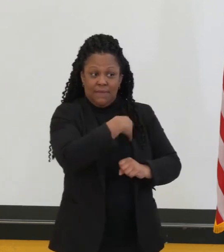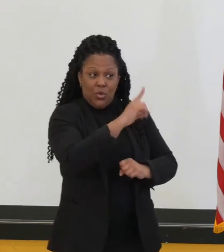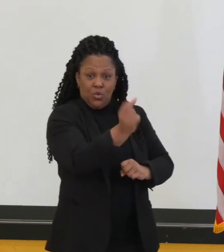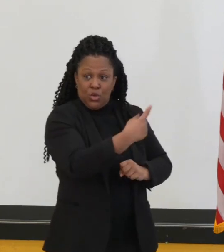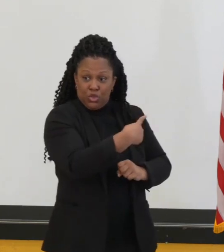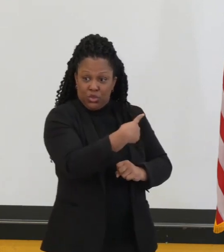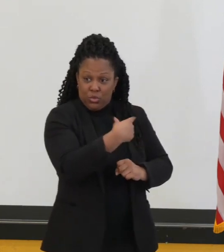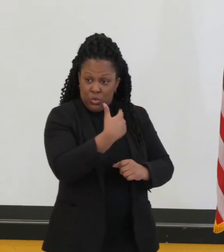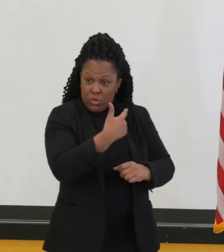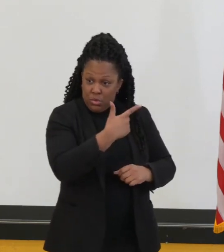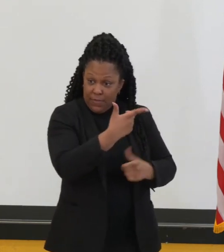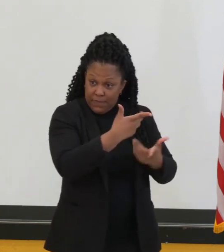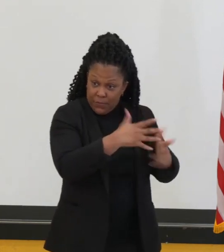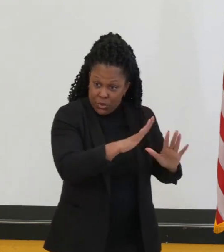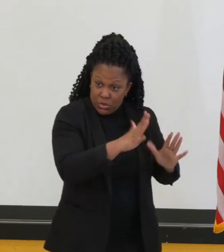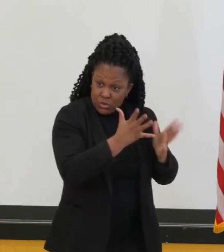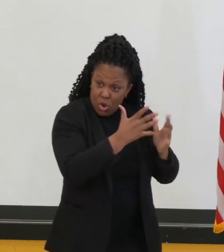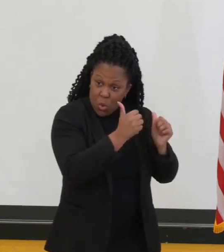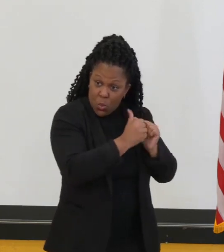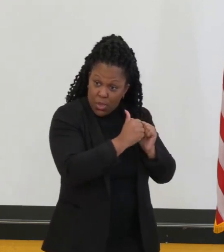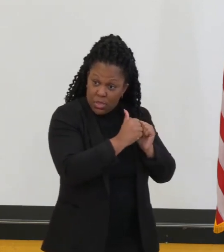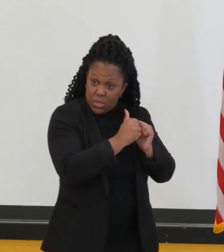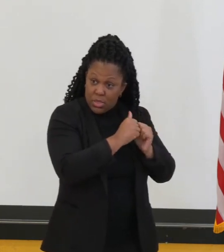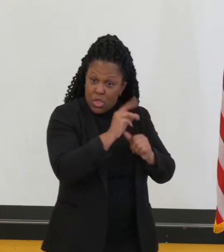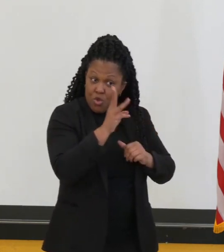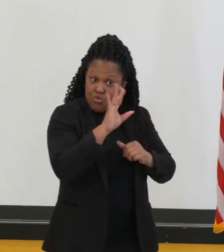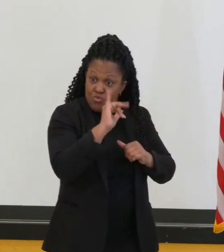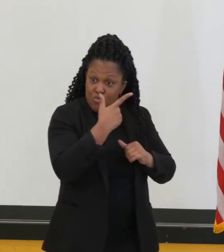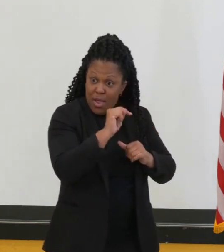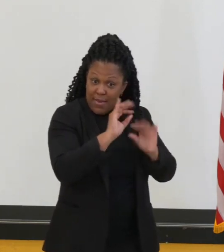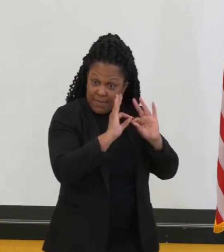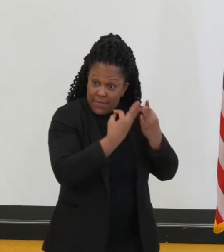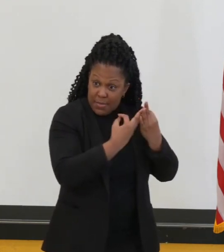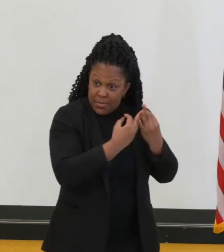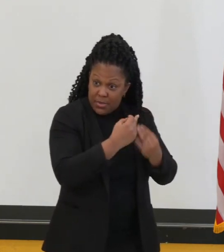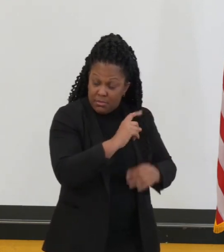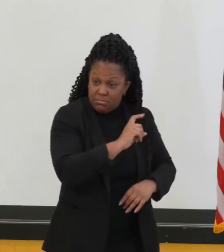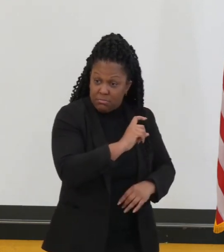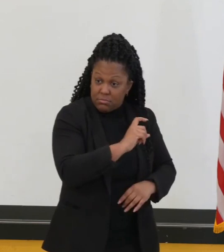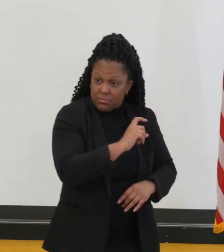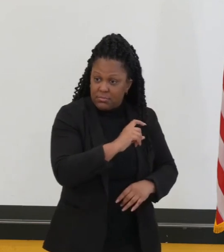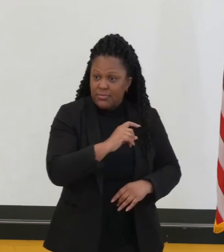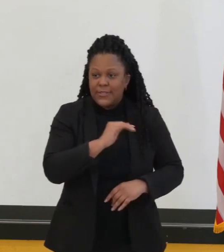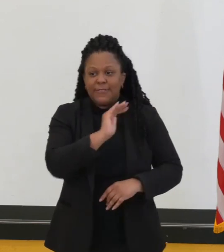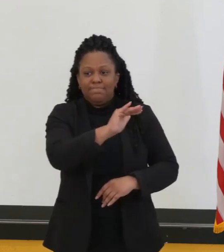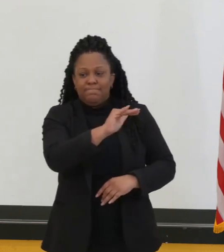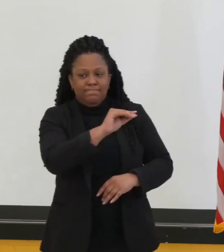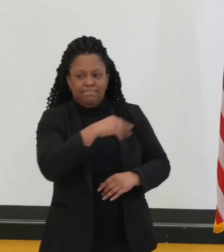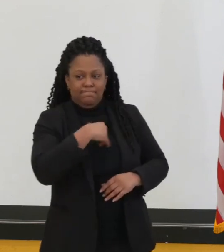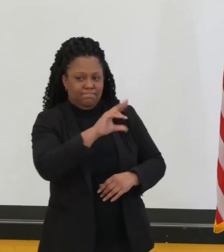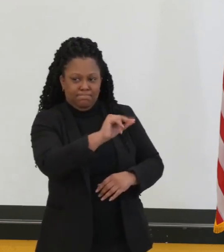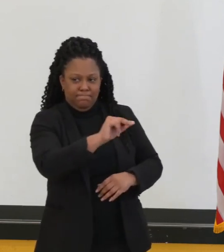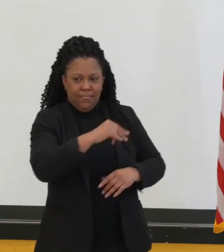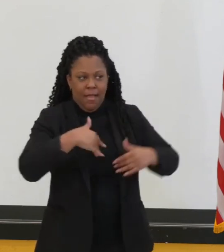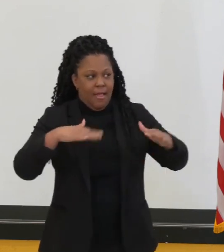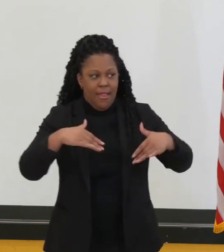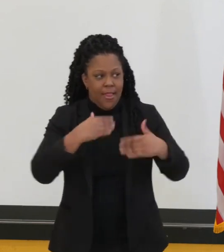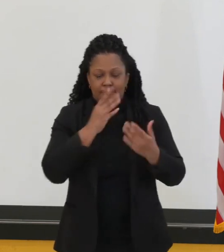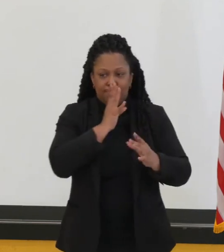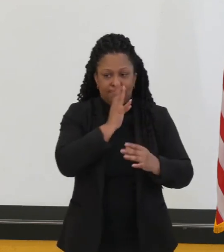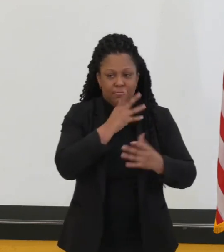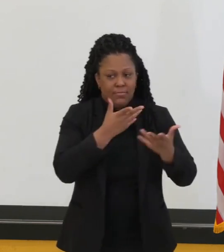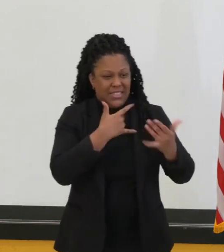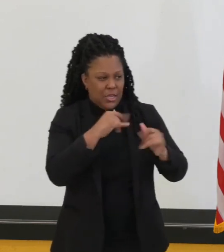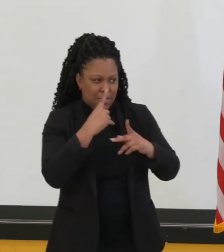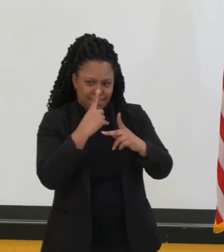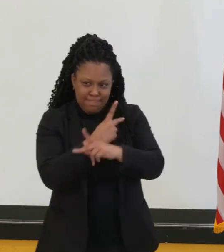Pardon me? Have you spoken to the Wright family yet? I have not yet spoken to them. That there have been calls made, and that is being set up.